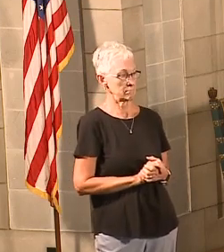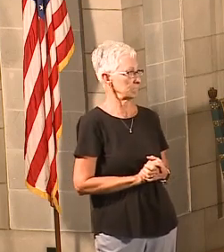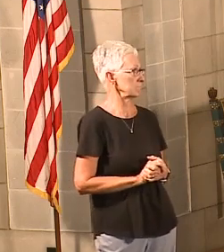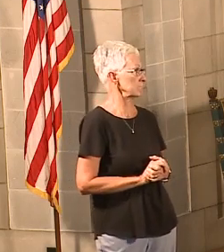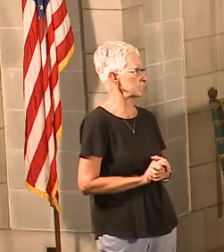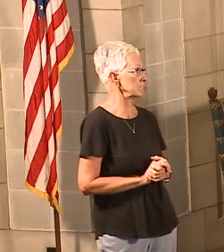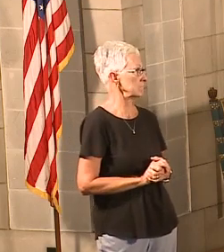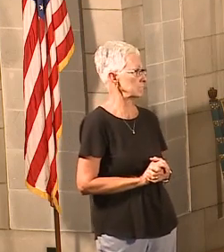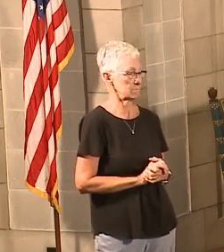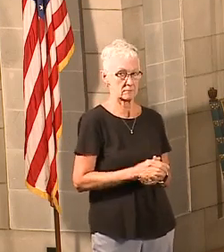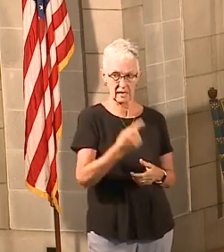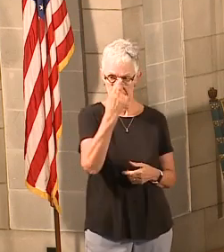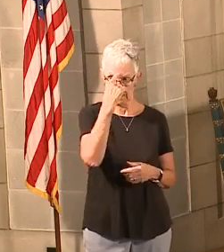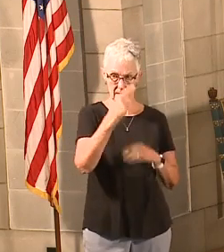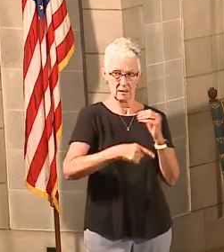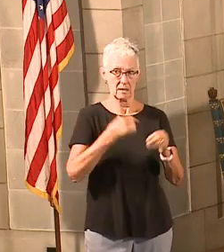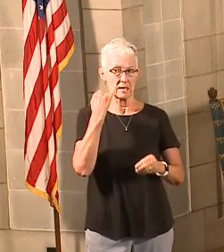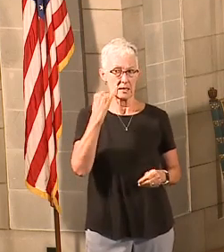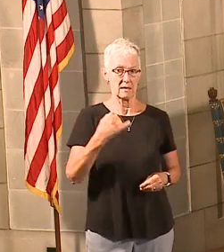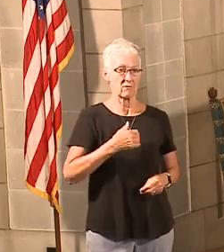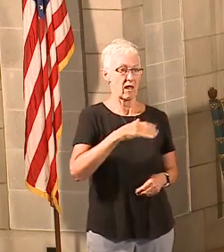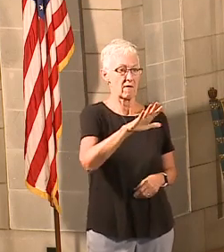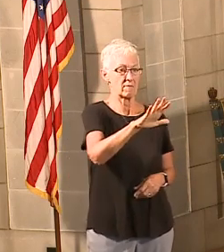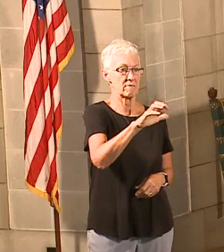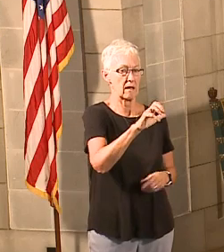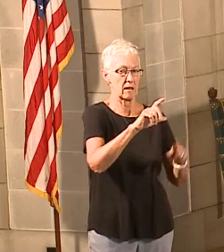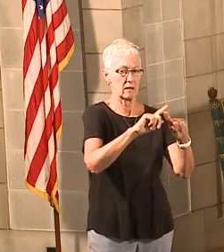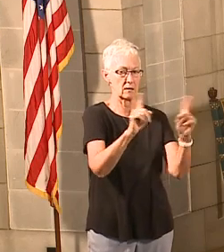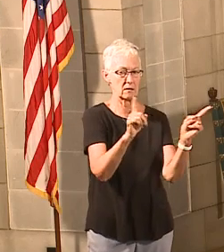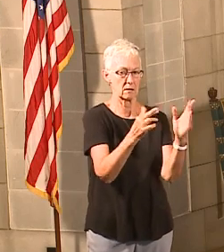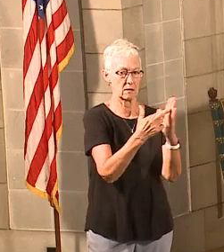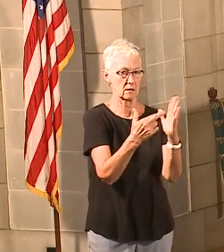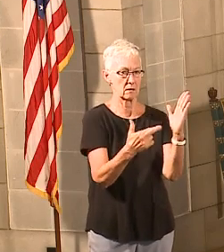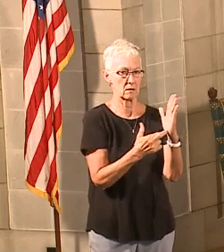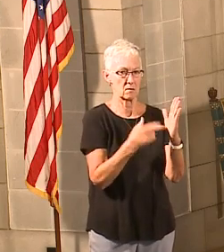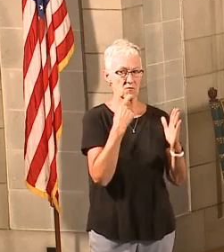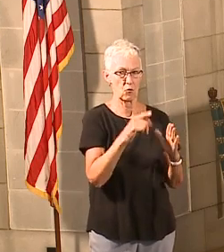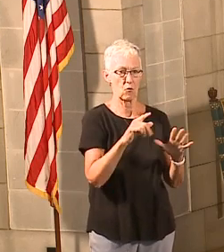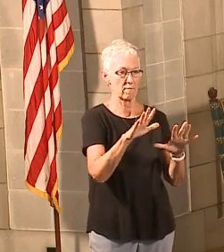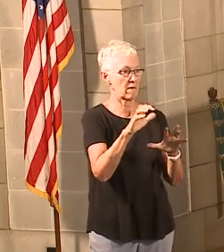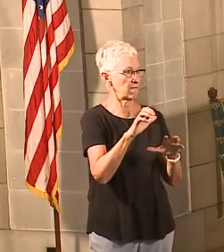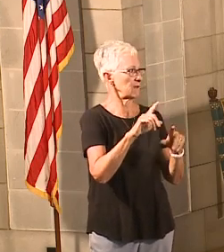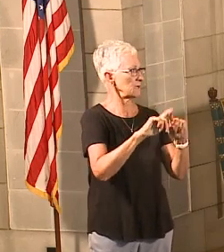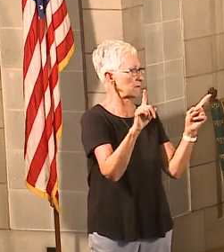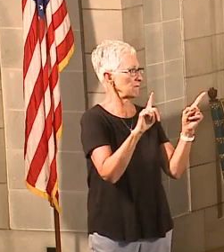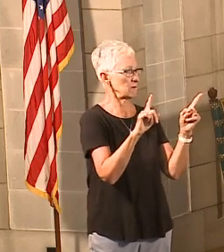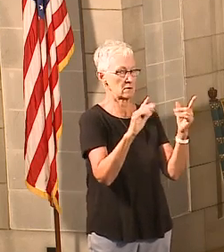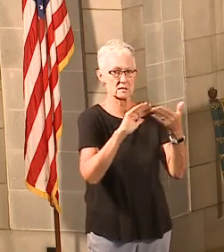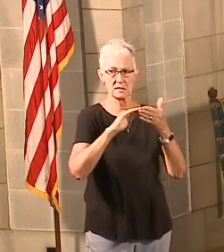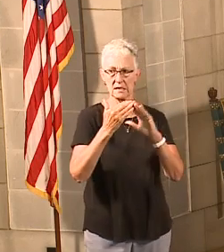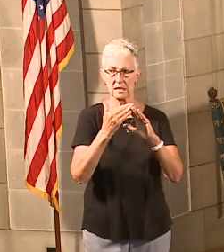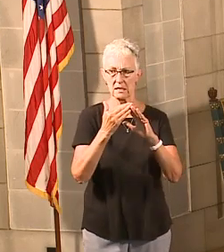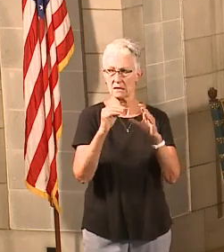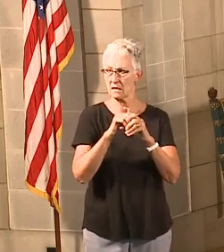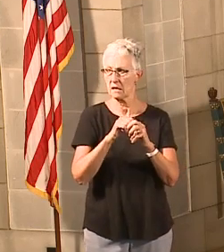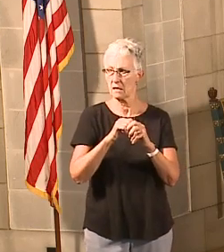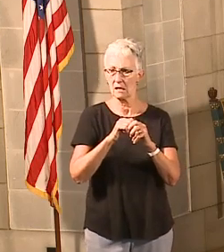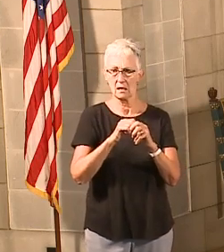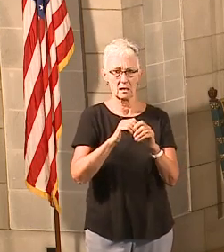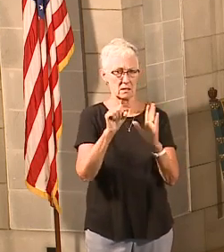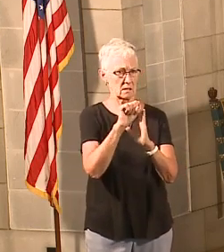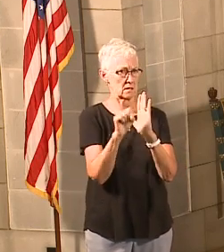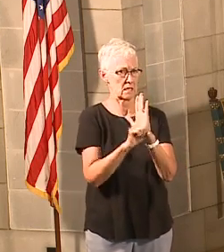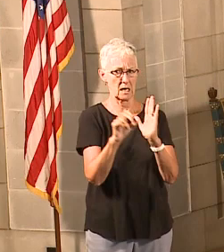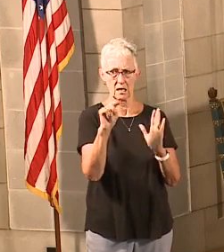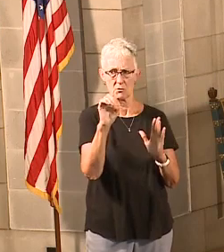think about if we had 500 different rules for the over 500 municipalities we had here in the state of Nebraska. So, we do have to